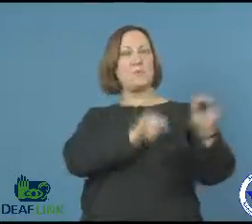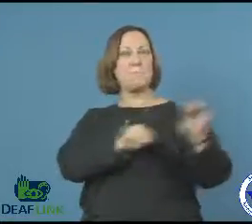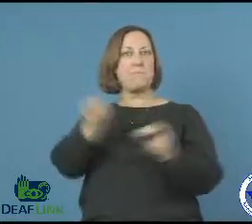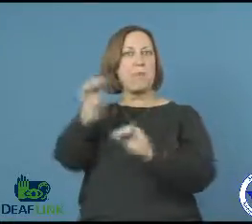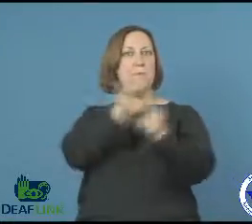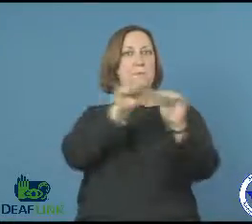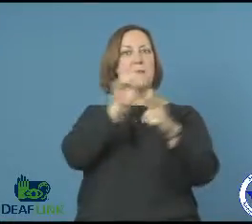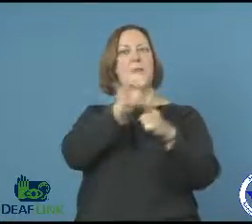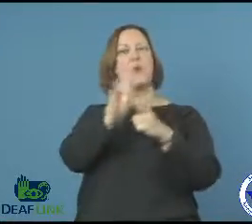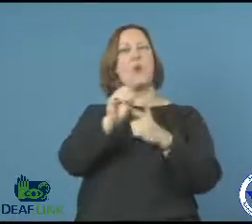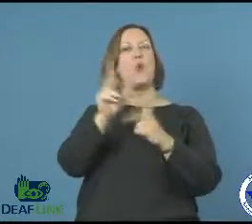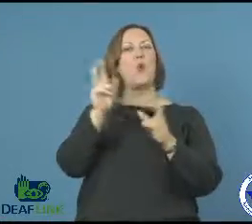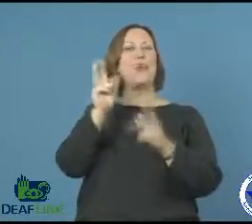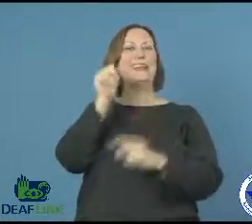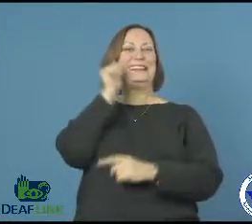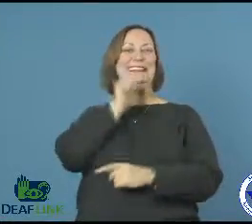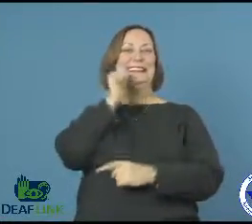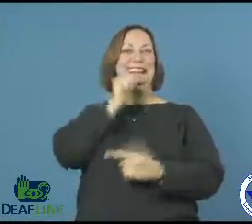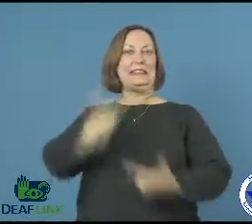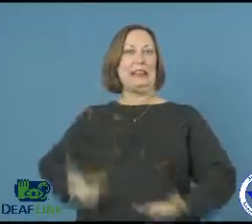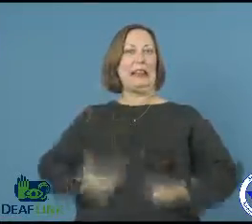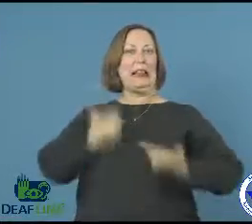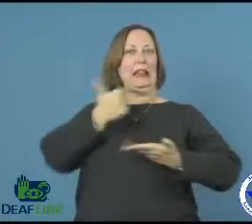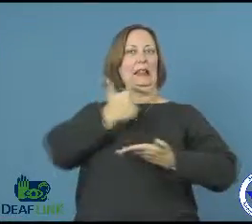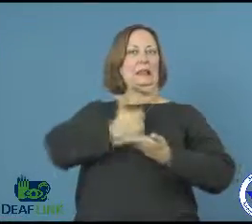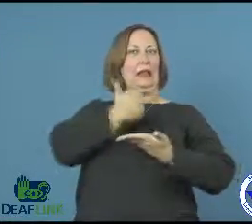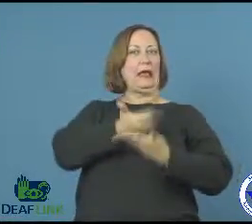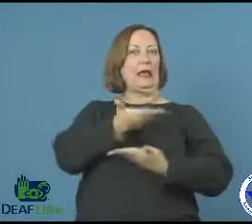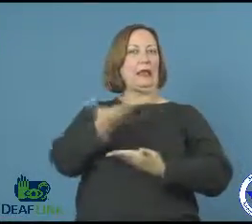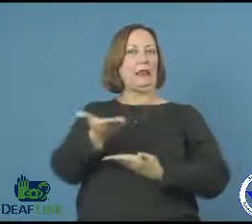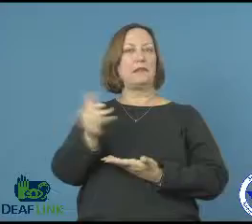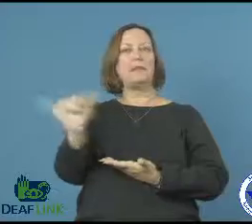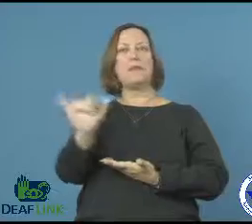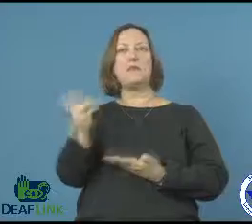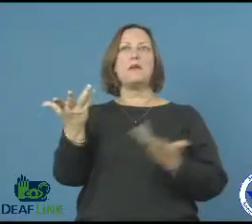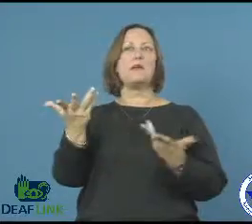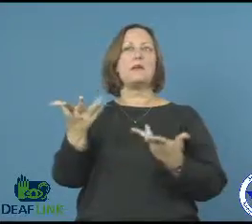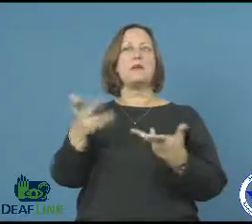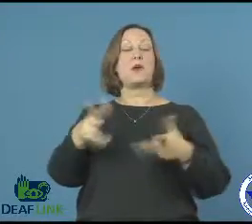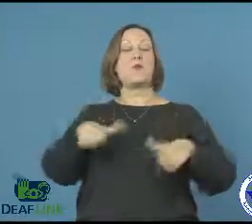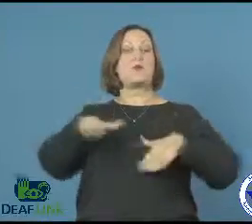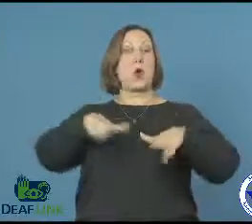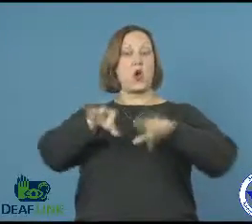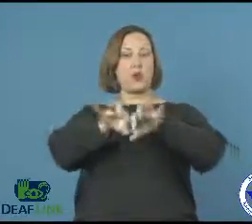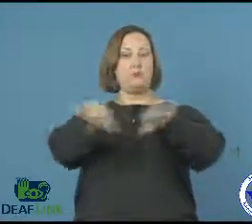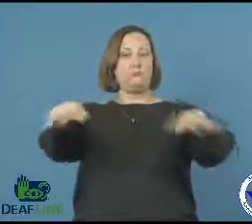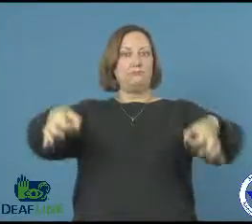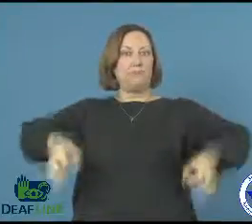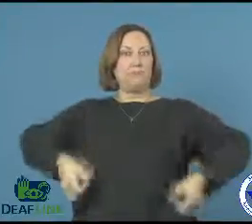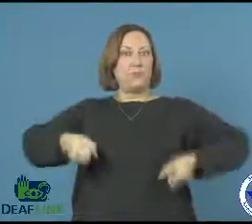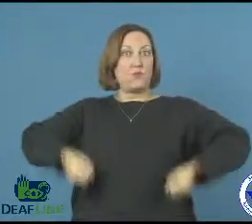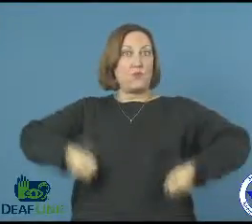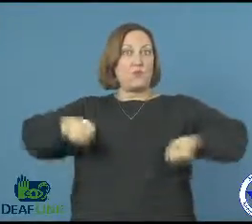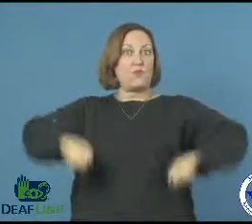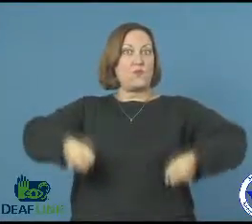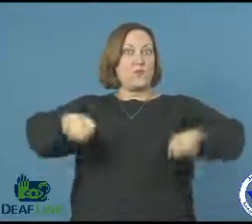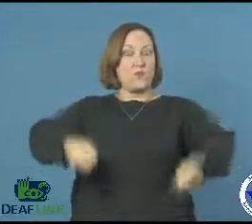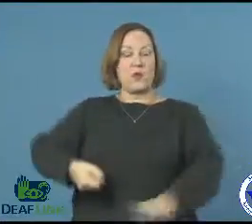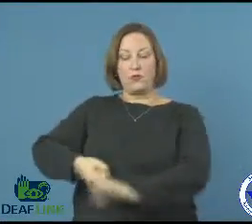Do you use mobility or daily living aids, such as a walker,